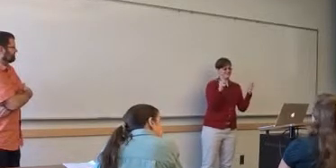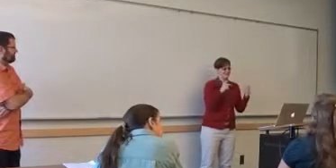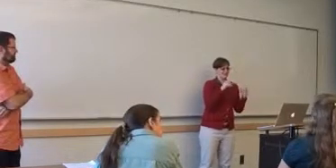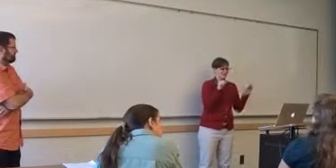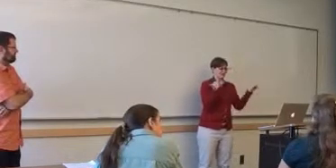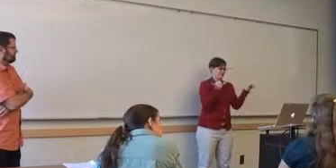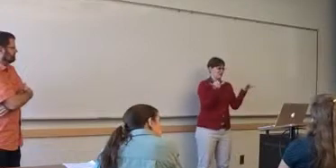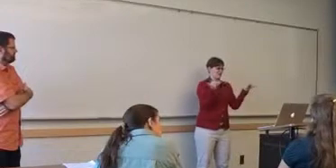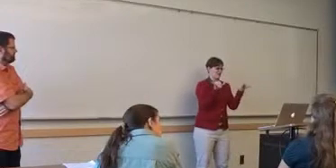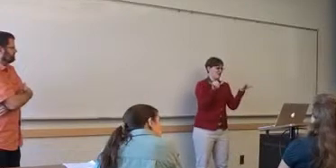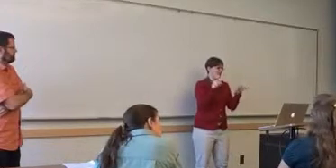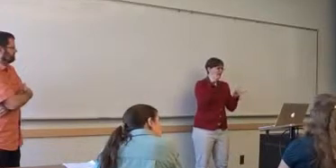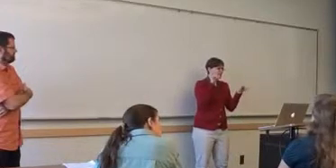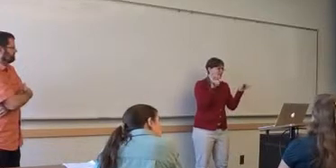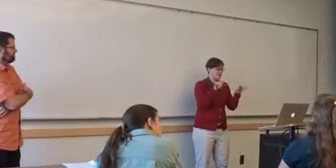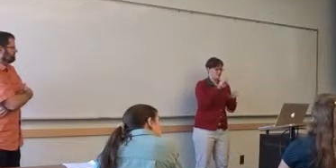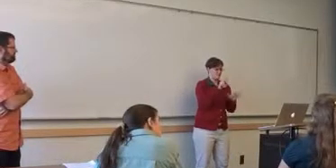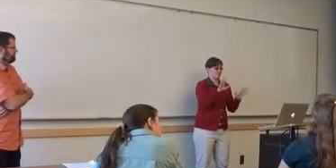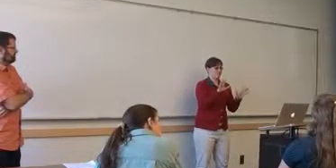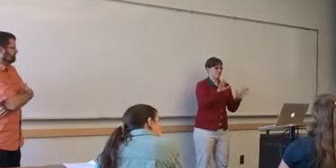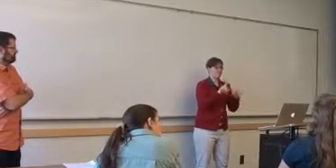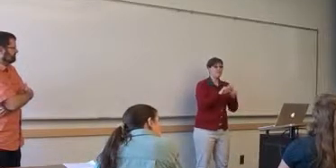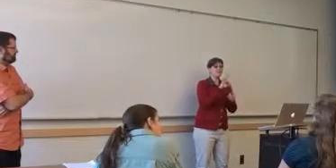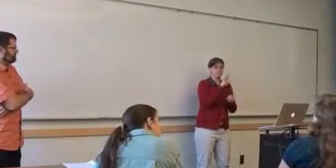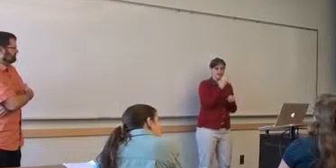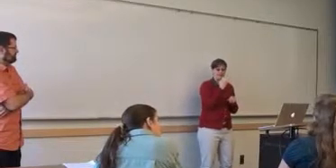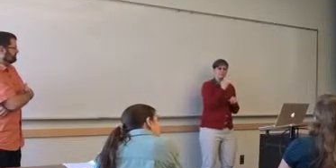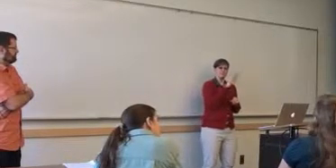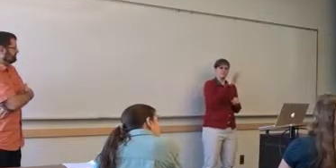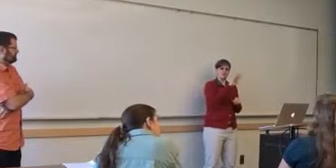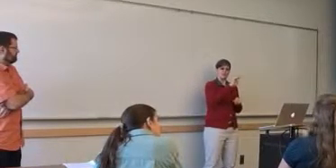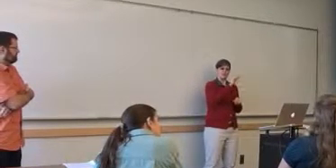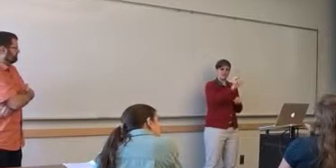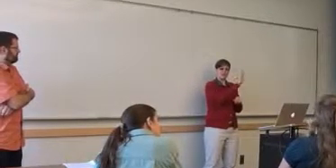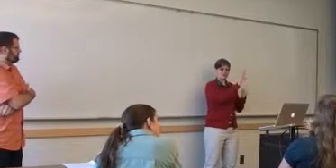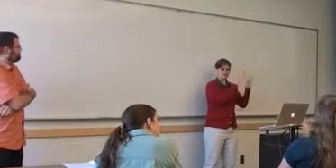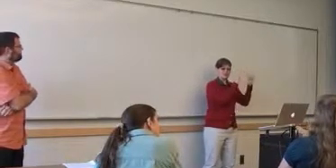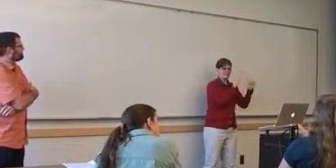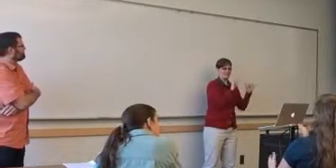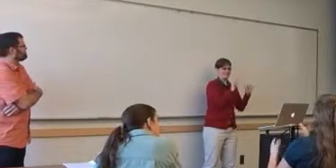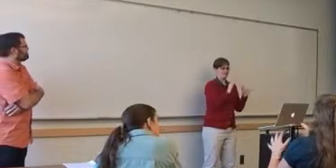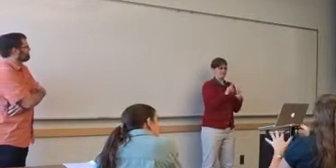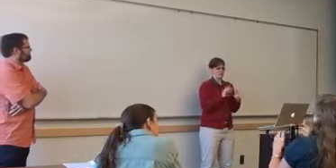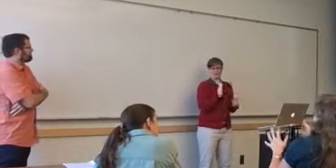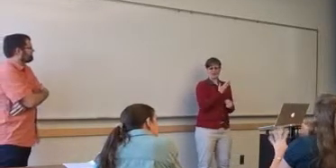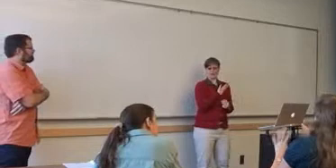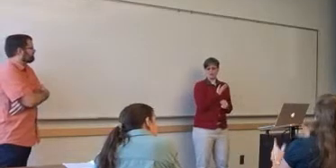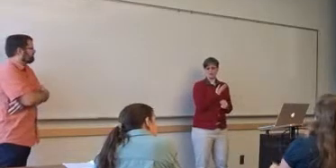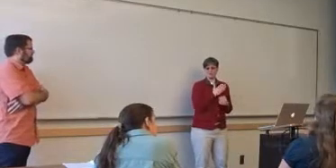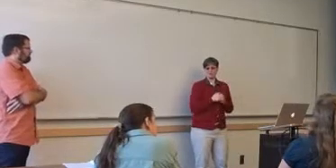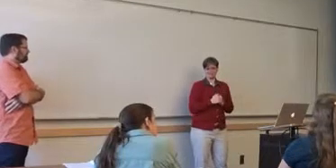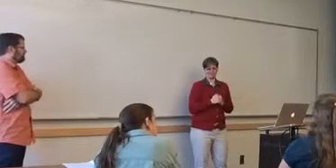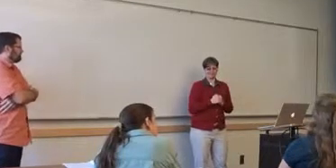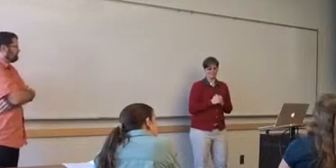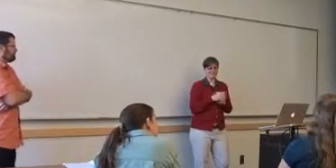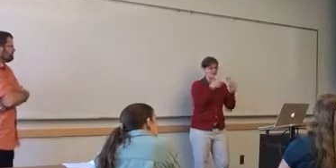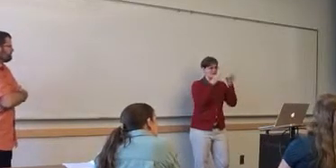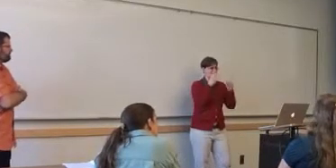Very different. There's nothing similar. If you try to compare, you find nothing similar. French is